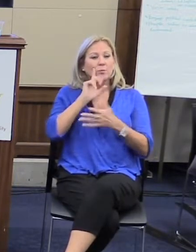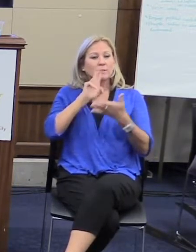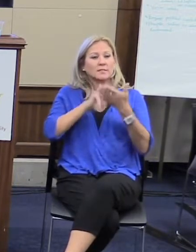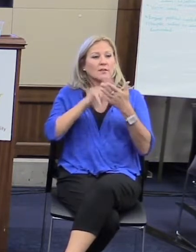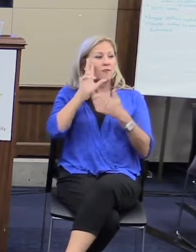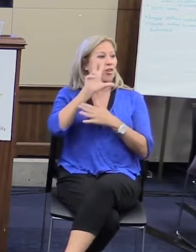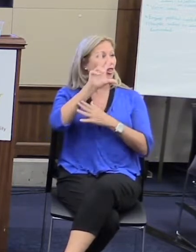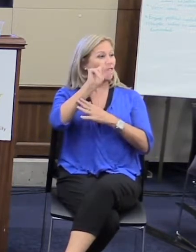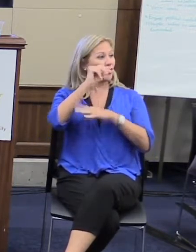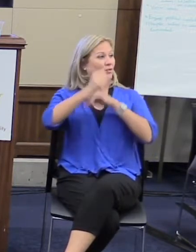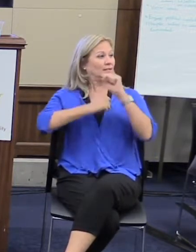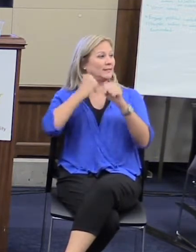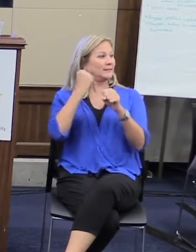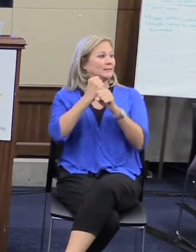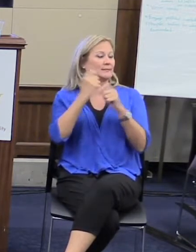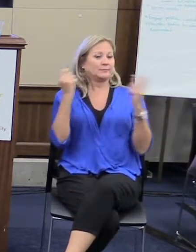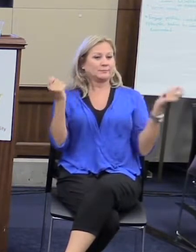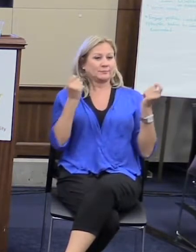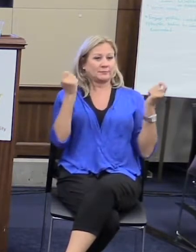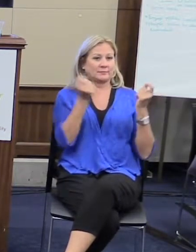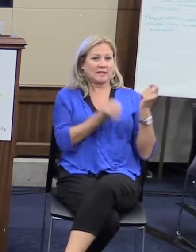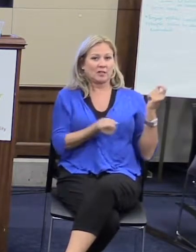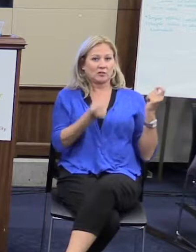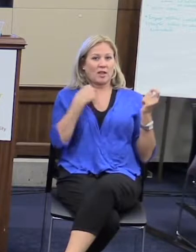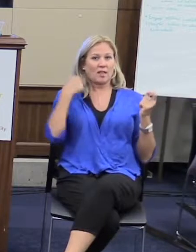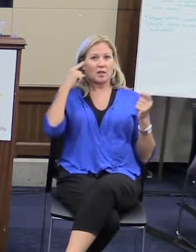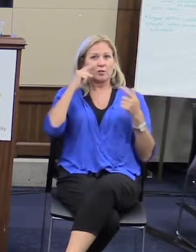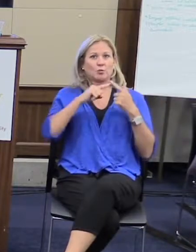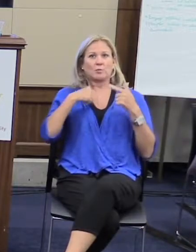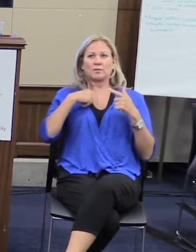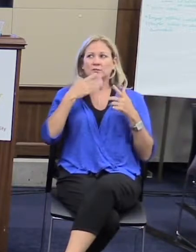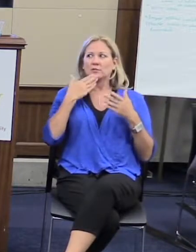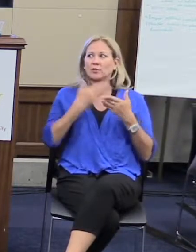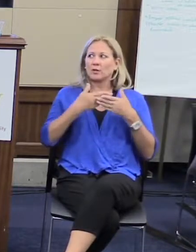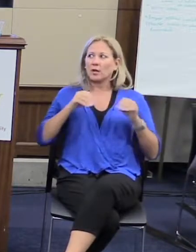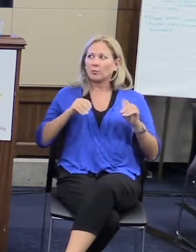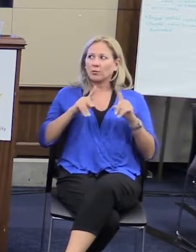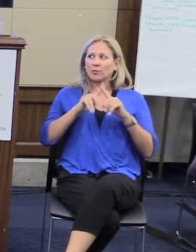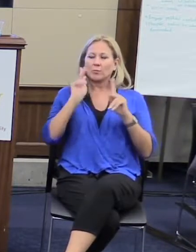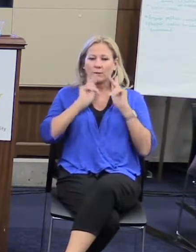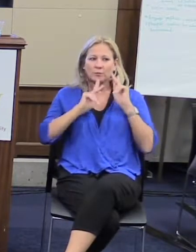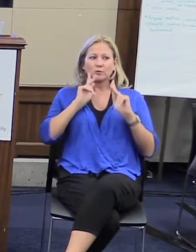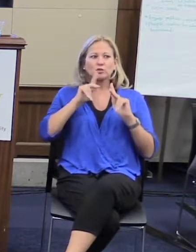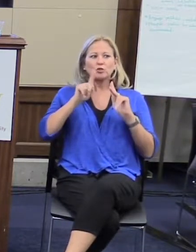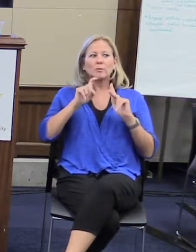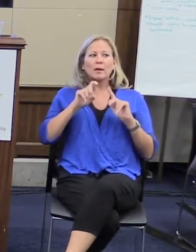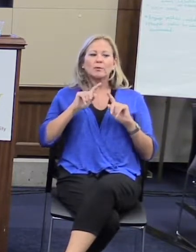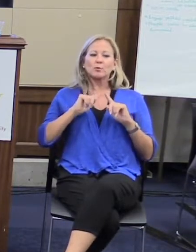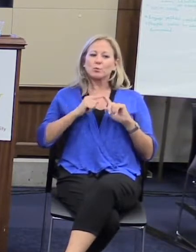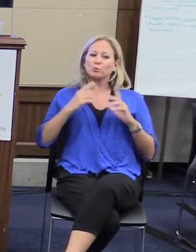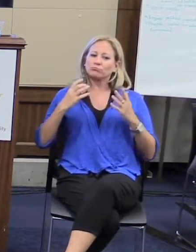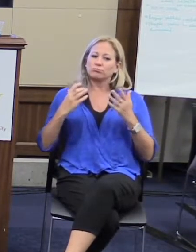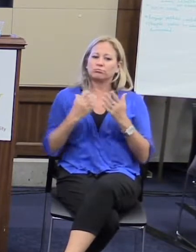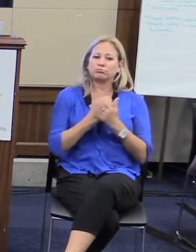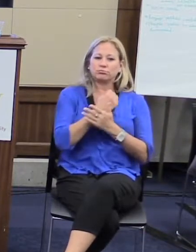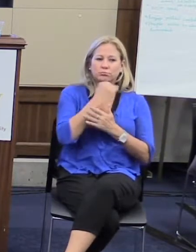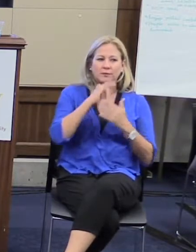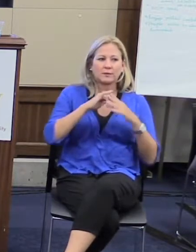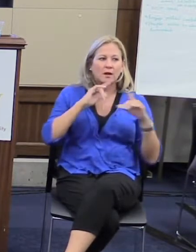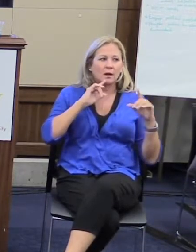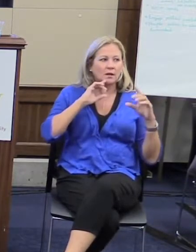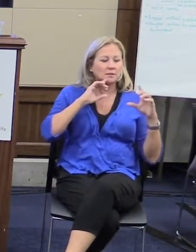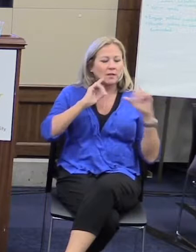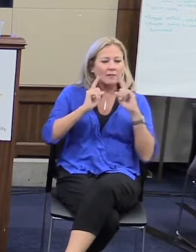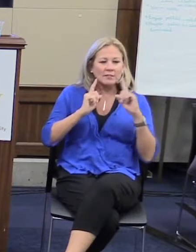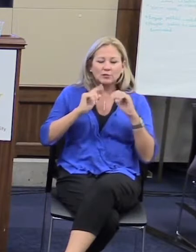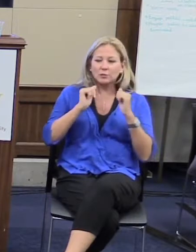30 years next year. And so it is definitely, to me, an opportunity that I think a lot of people should be able to capitalize on with this whole conversation of visibility